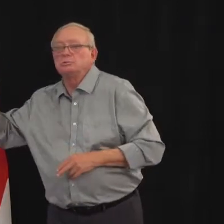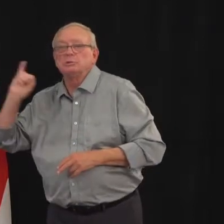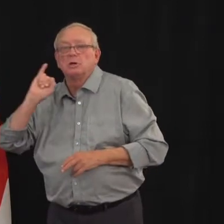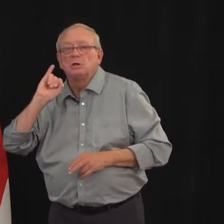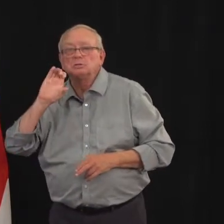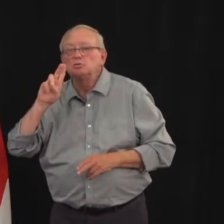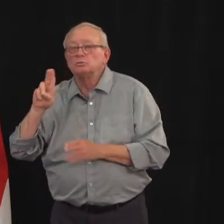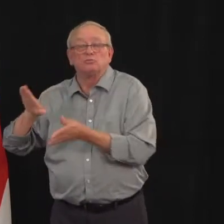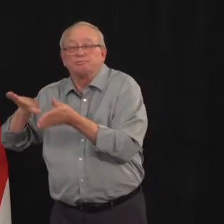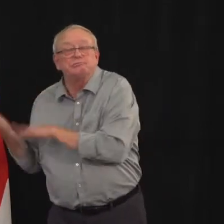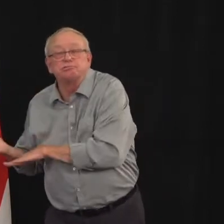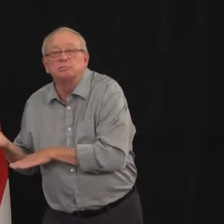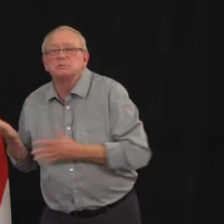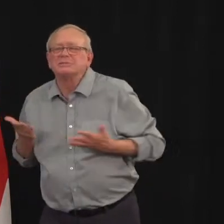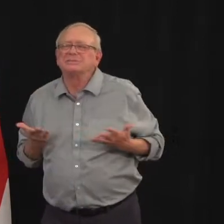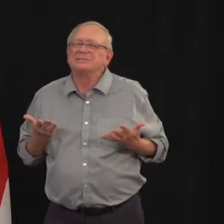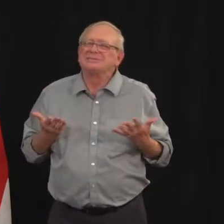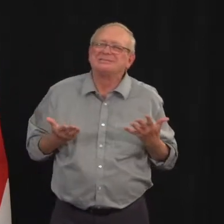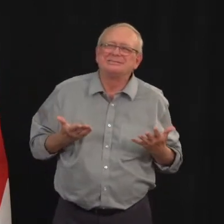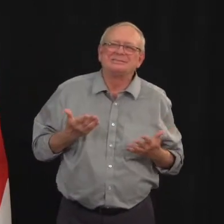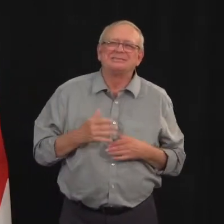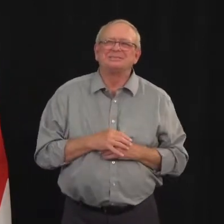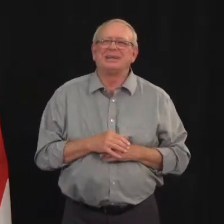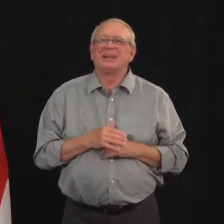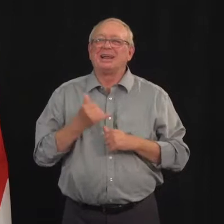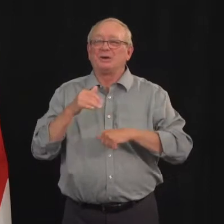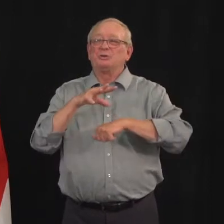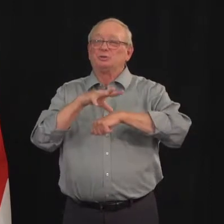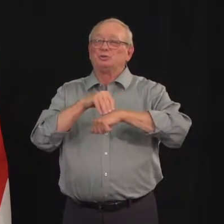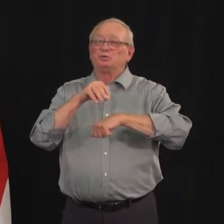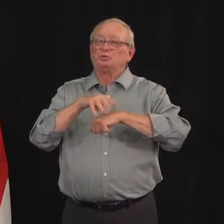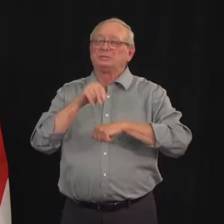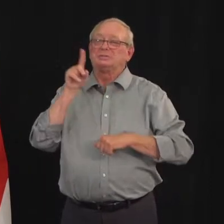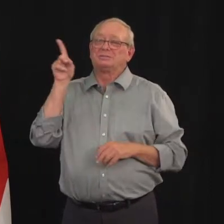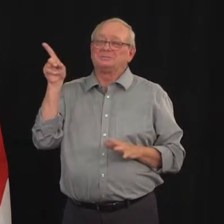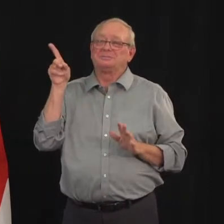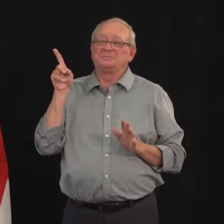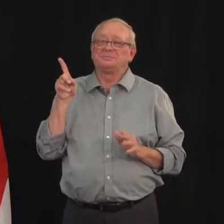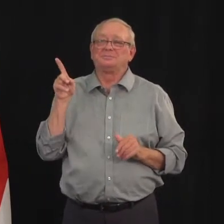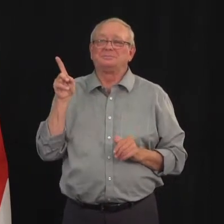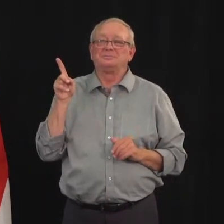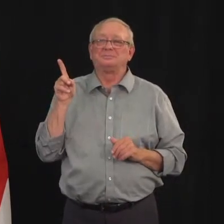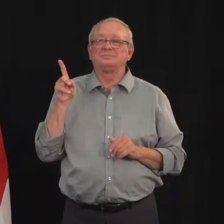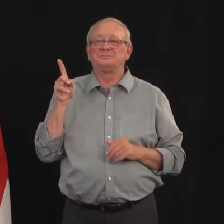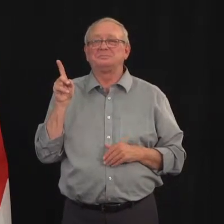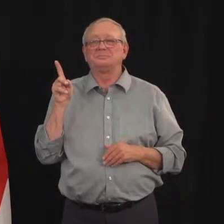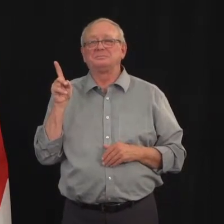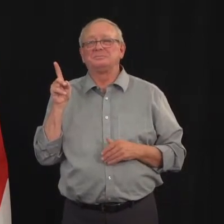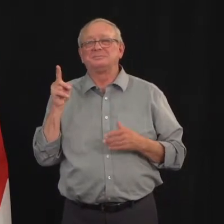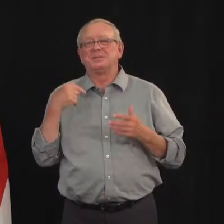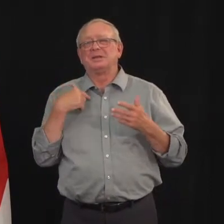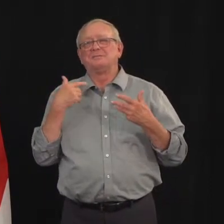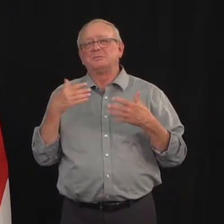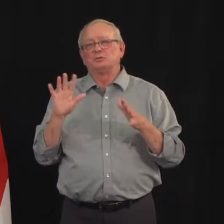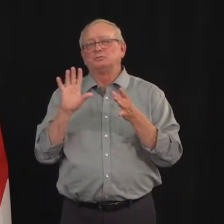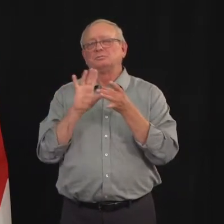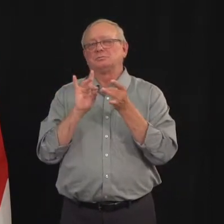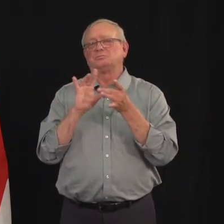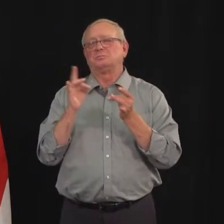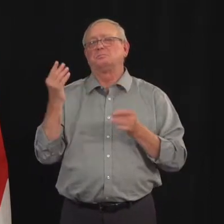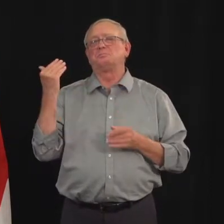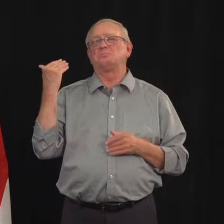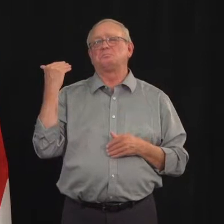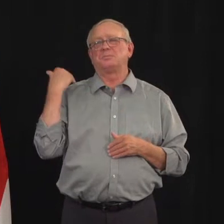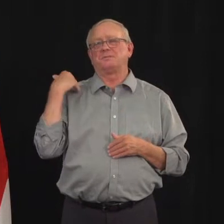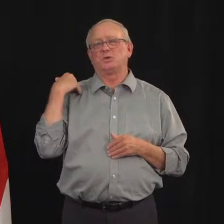with respect to Sweden, you've probably heard me speak about this before, that Sweden certainly, every country has had to make choices, and there's